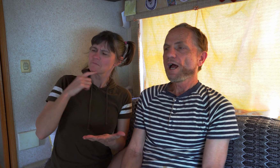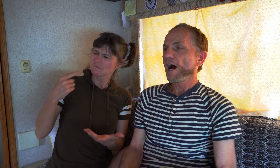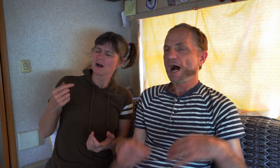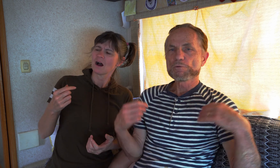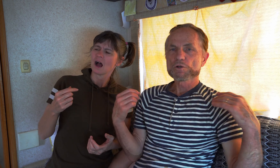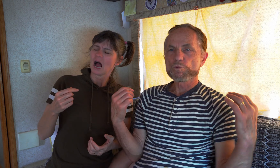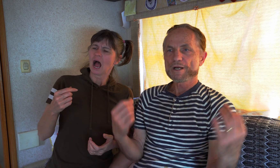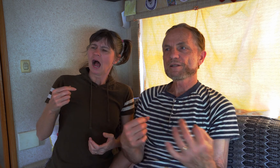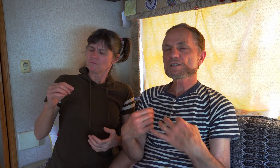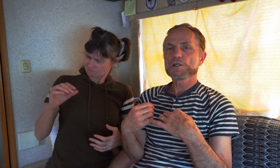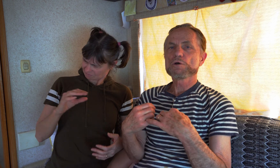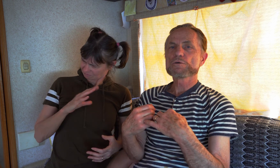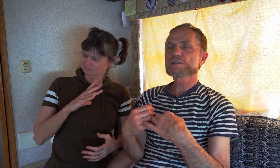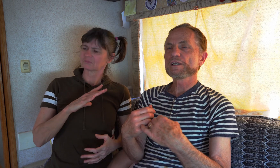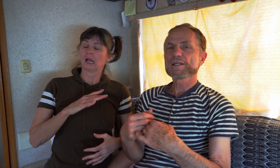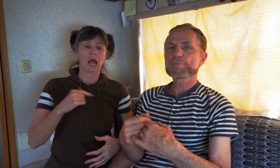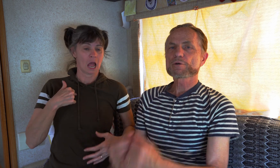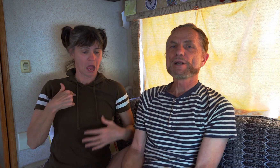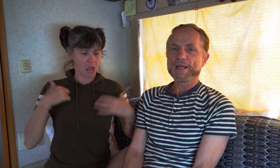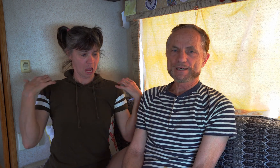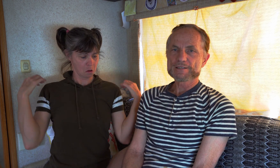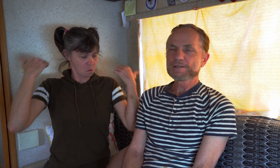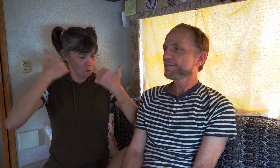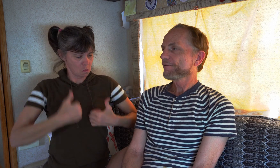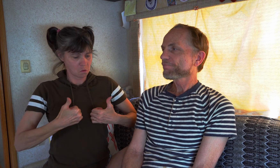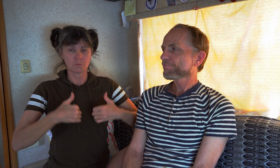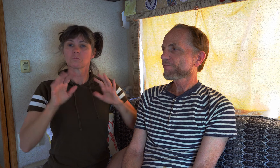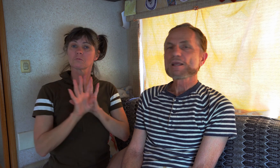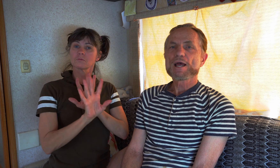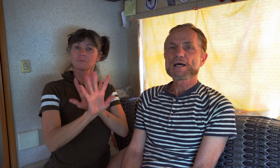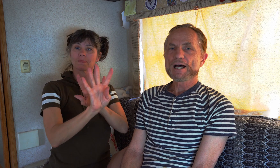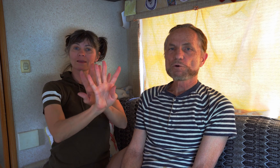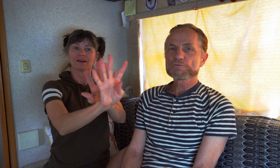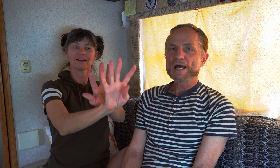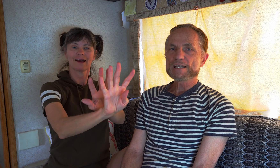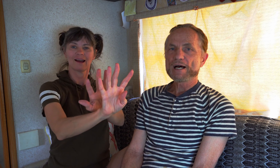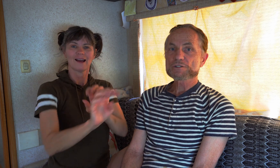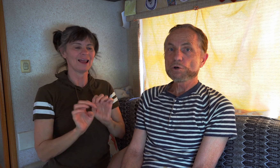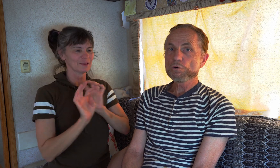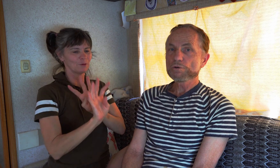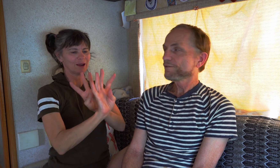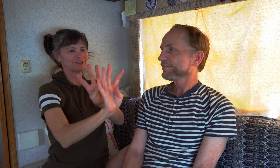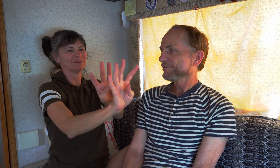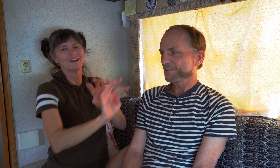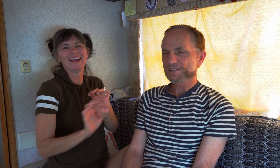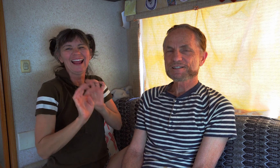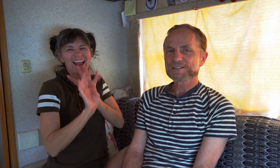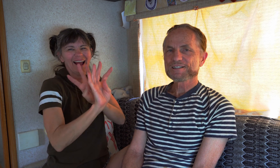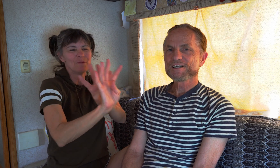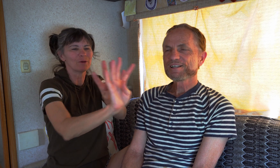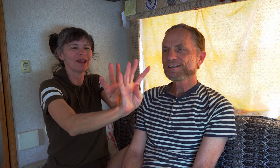well, I will wear these clothes in a parade. And I will find out I who..." like parade too.